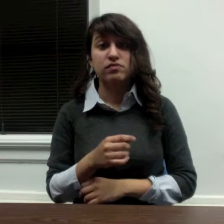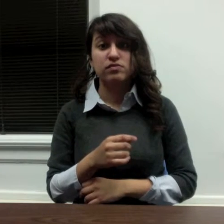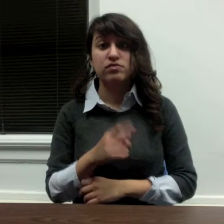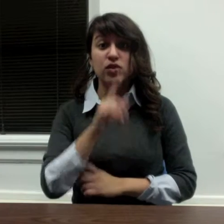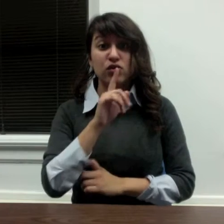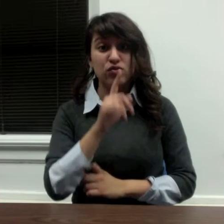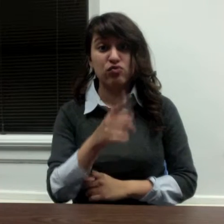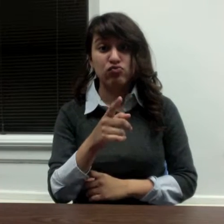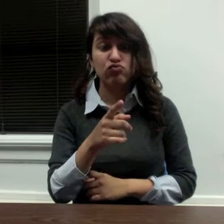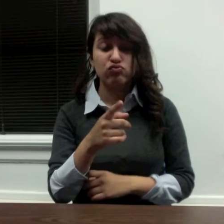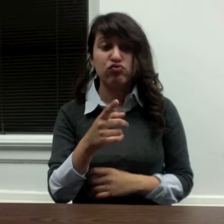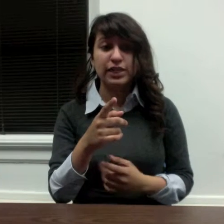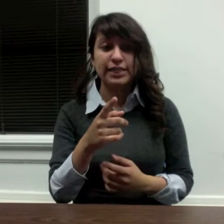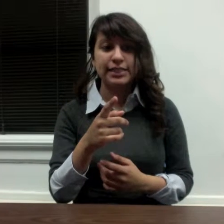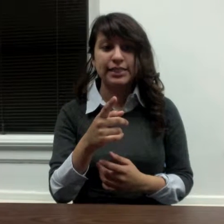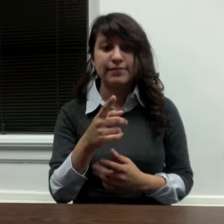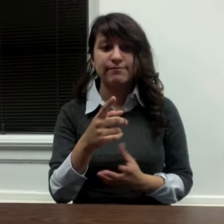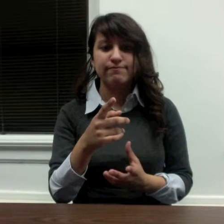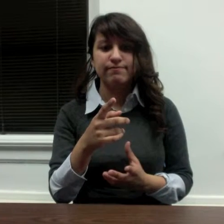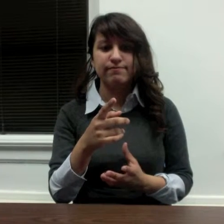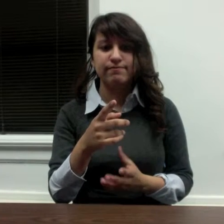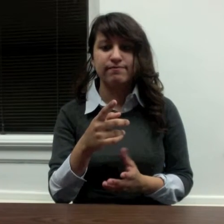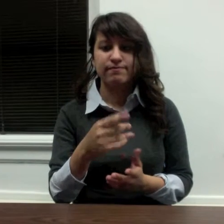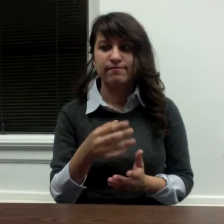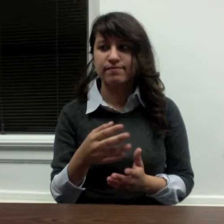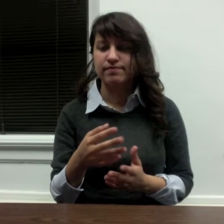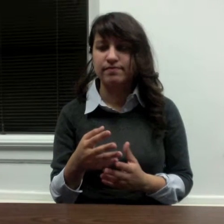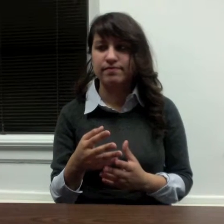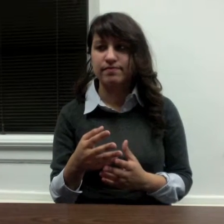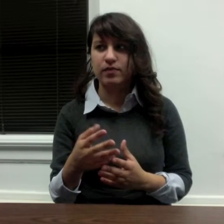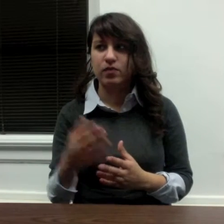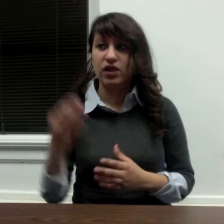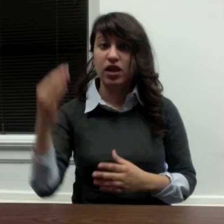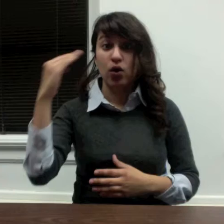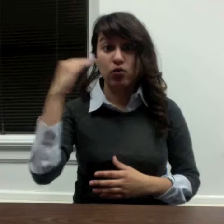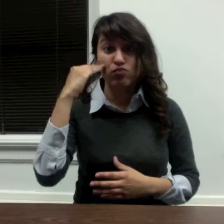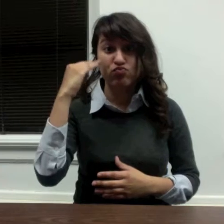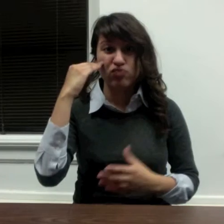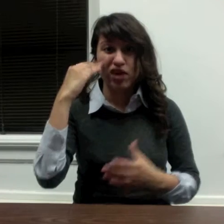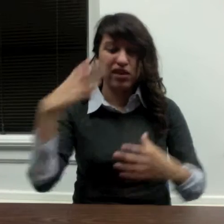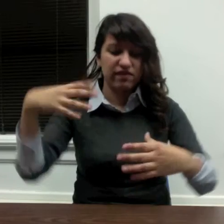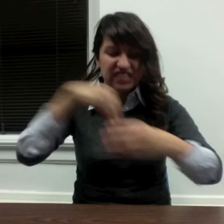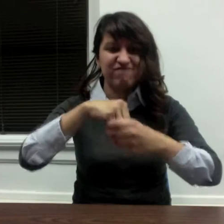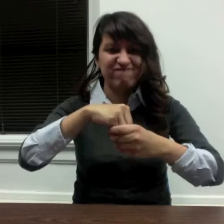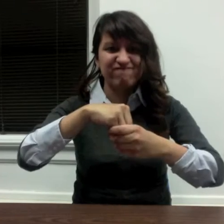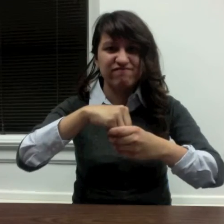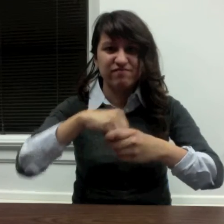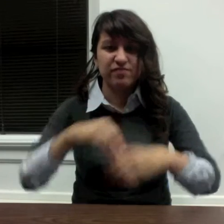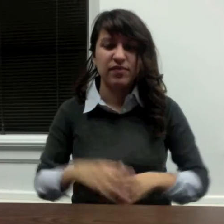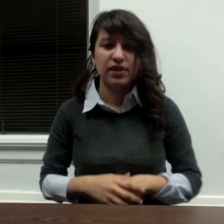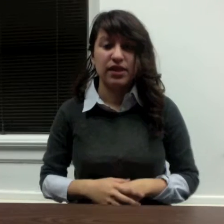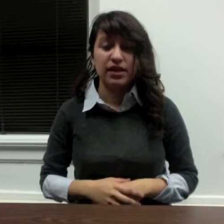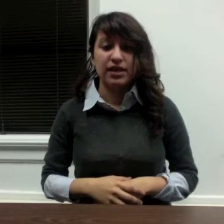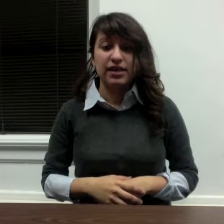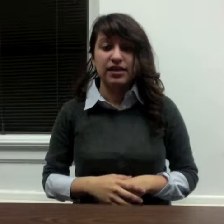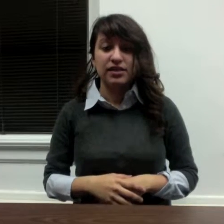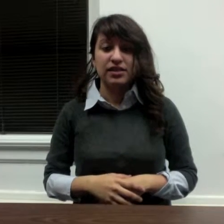irrelevant, unimportant, workshops that have been taught before, that people have seen